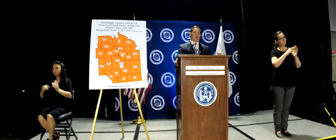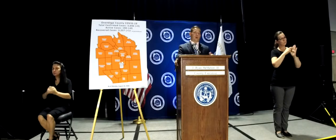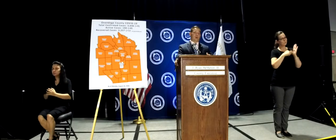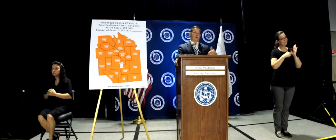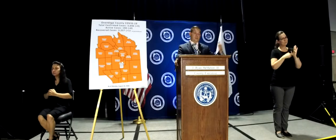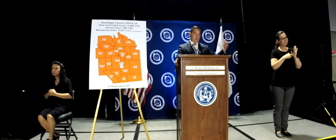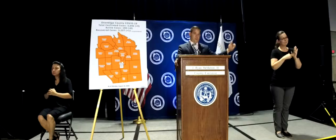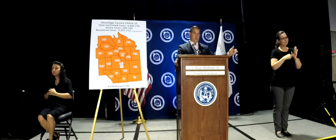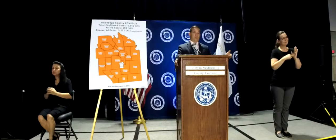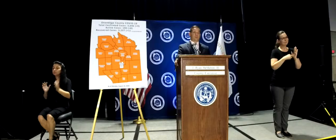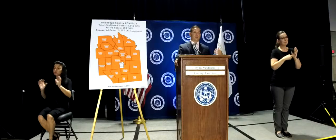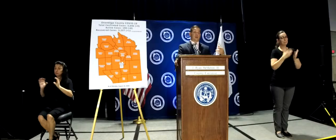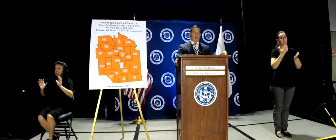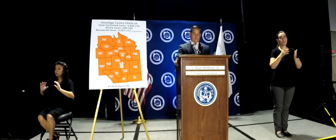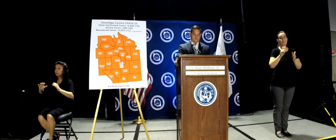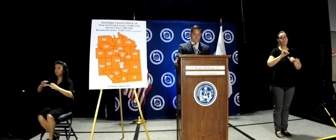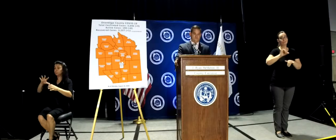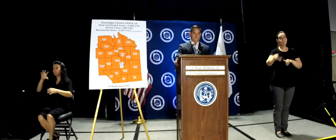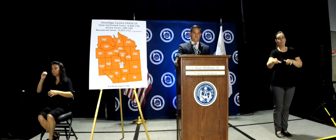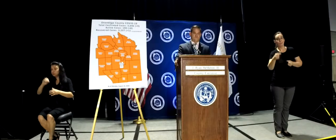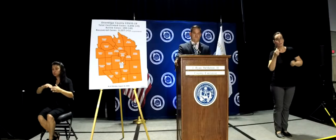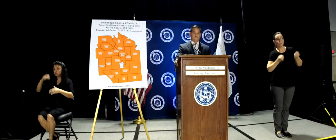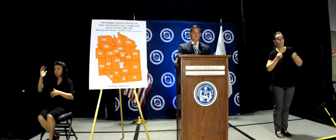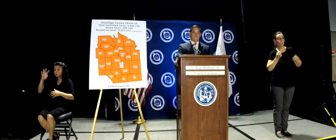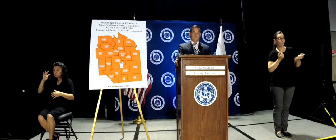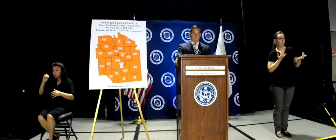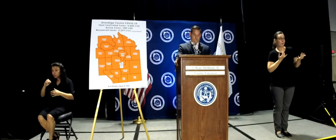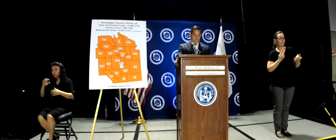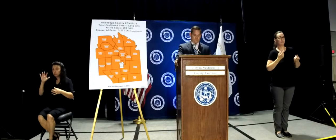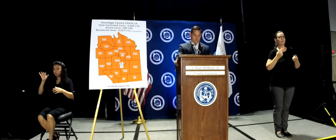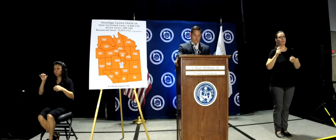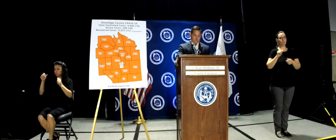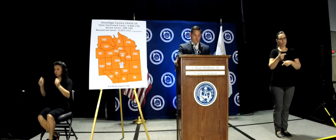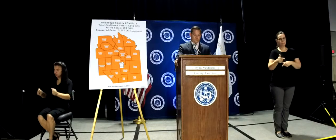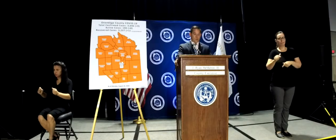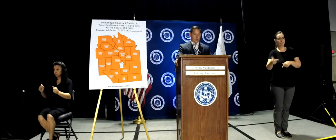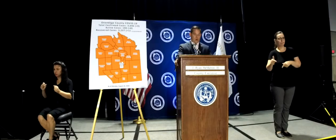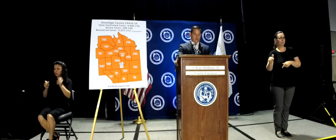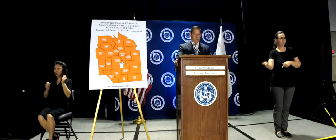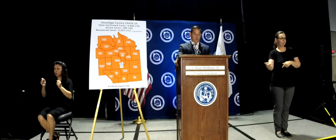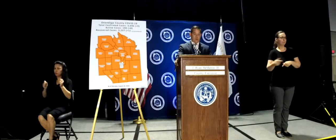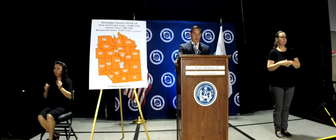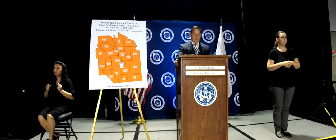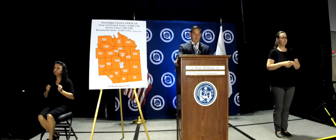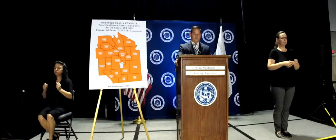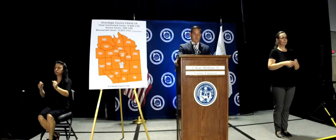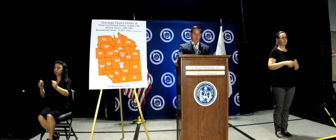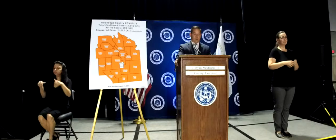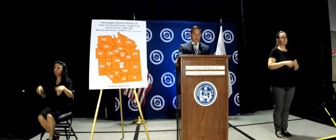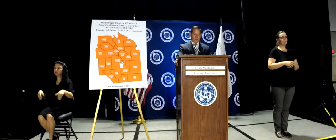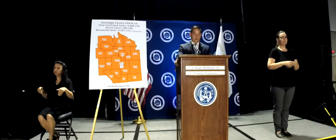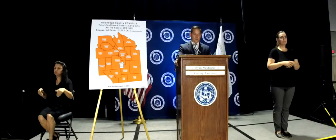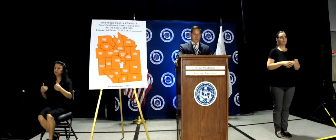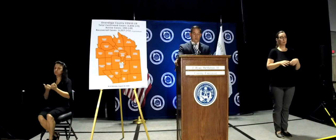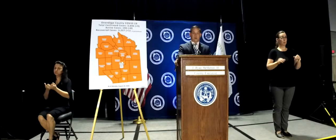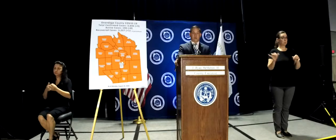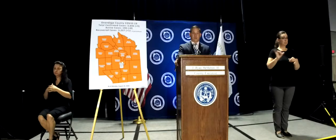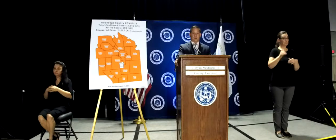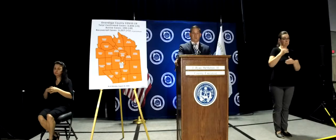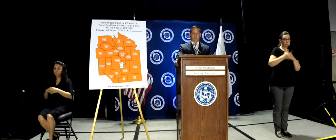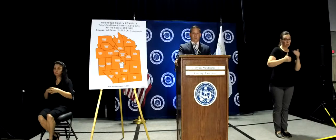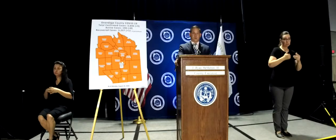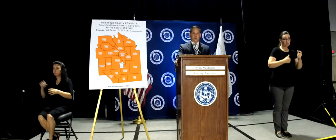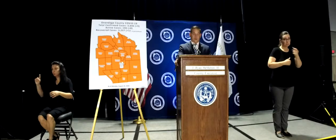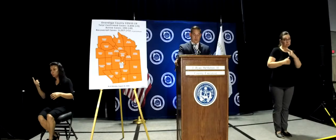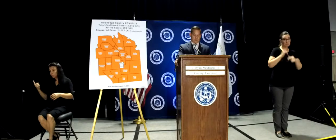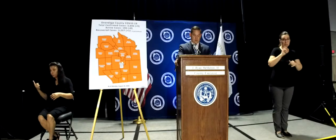their car until people came out. But they register and then show up, and it's a similar Correct. process? If you don't register, we still want you to show